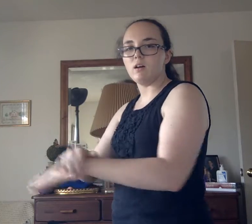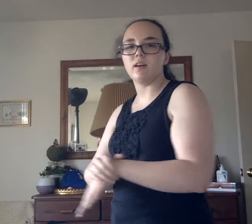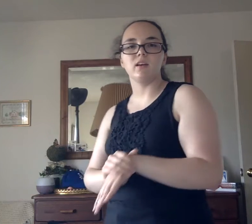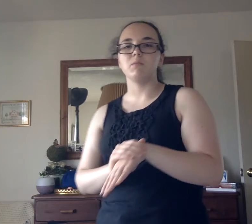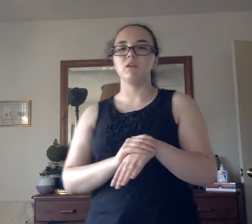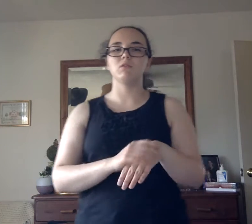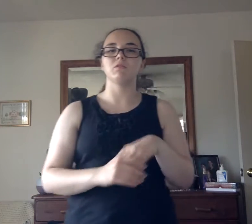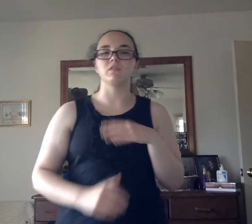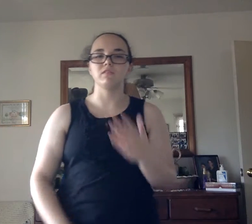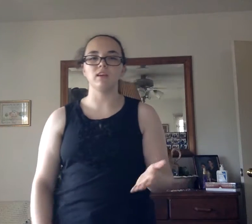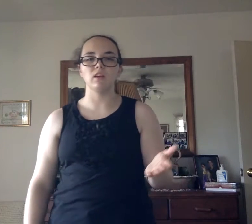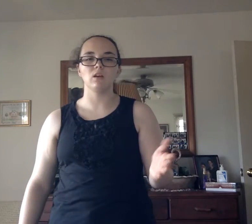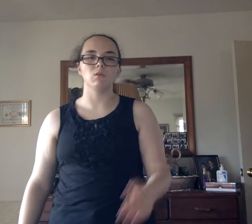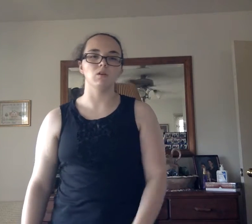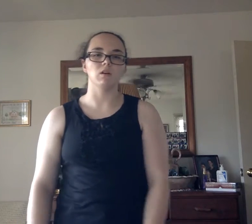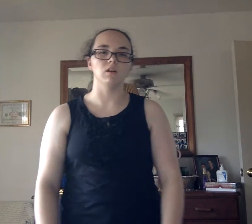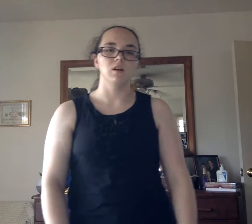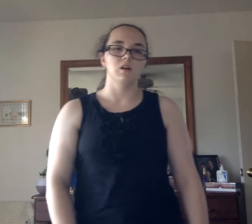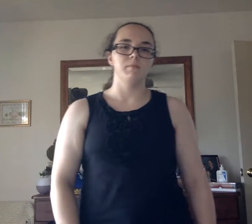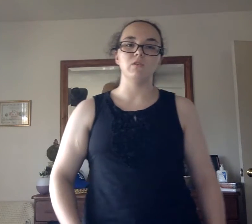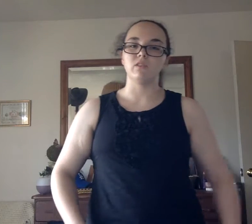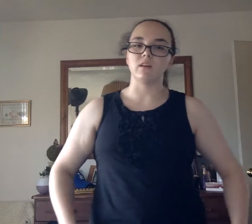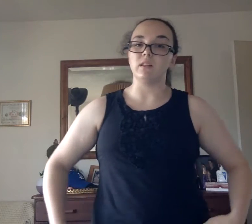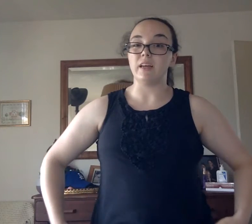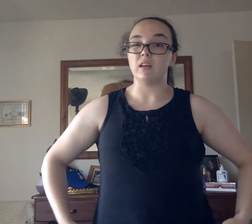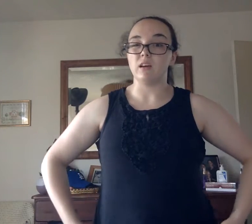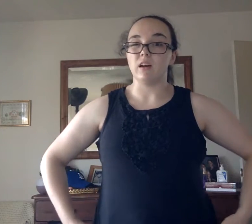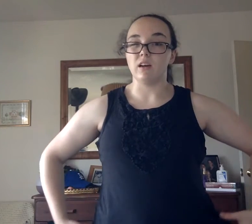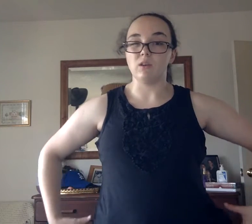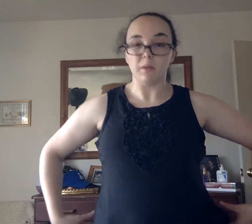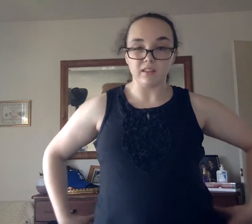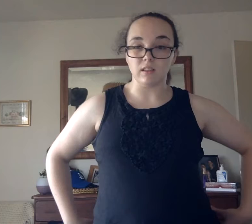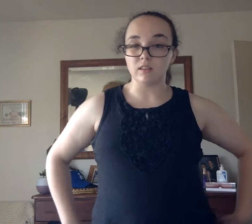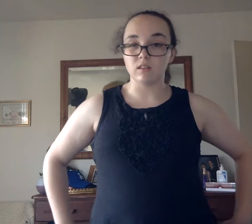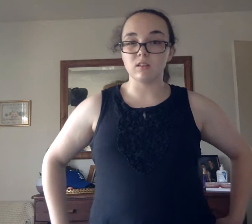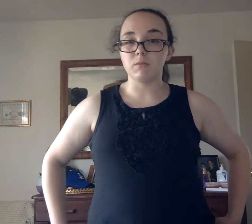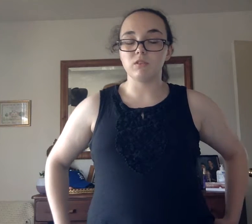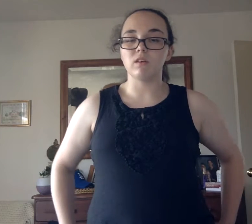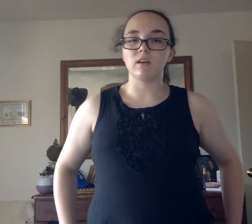that can be used for singing or music, like you like to listen to music,